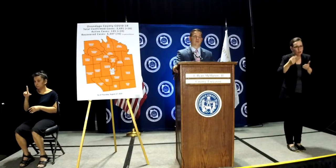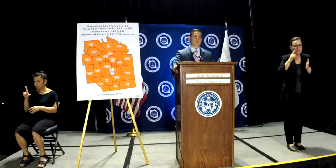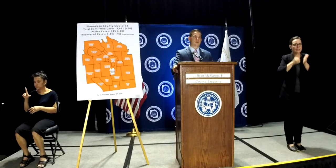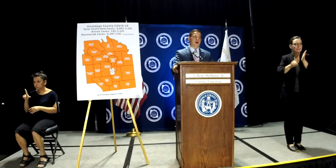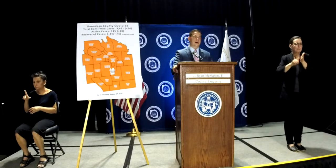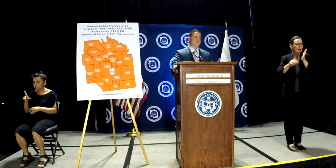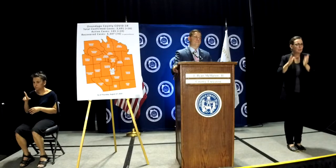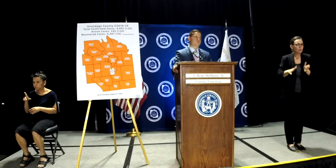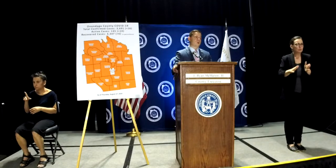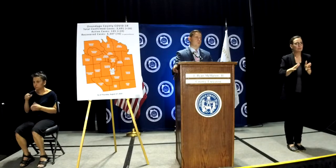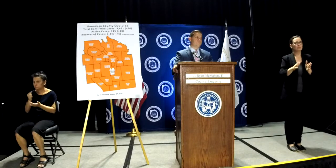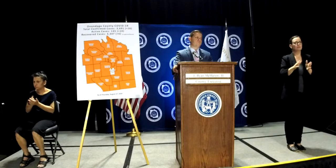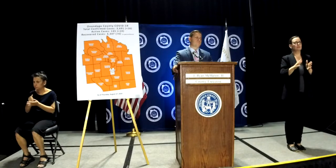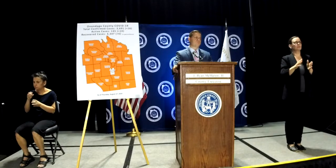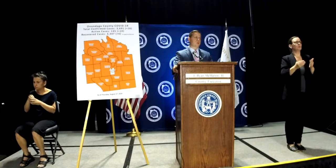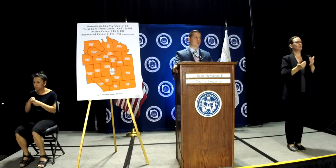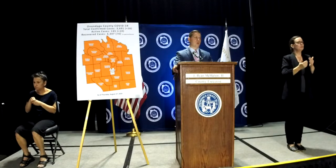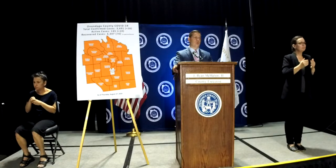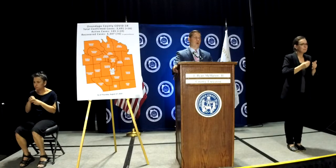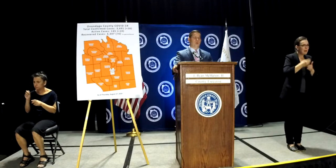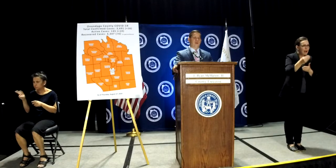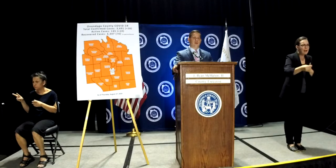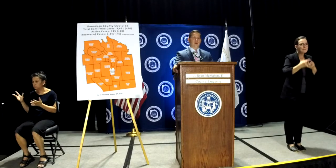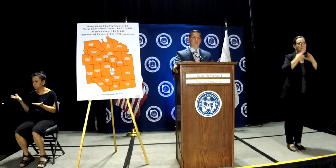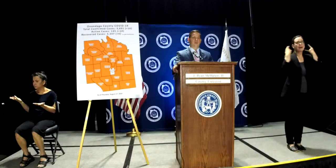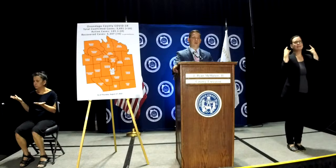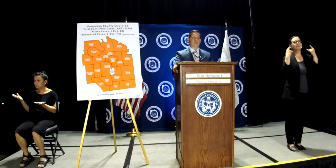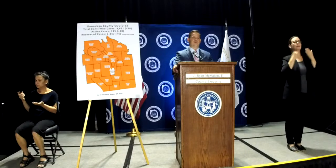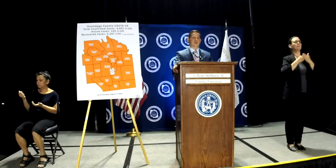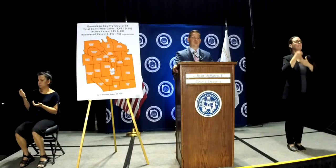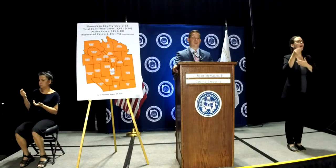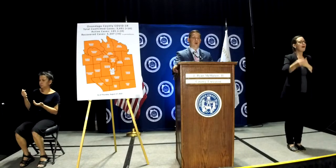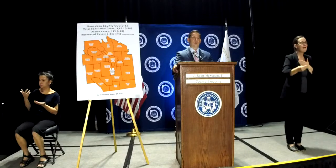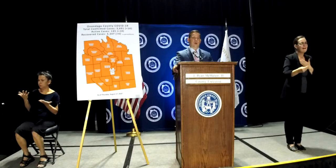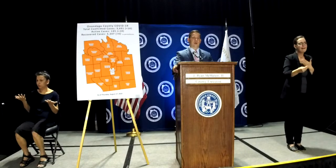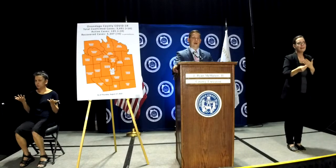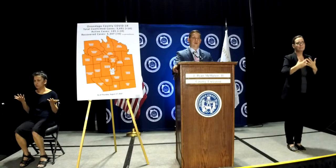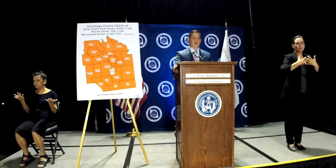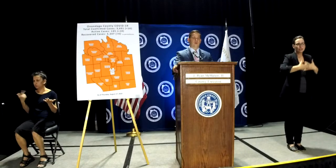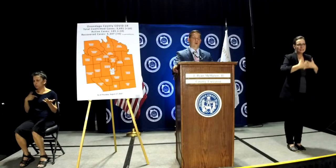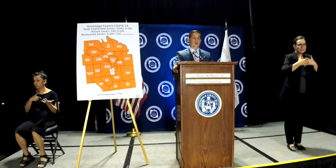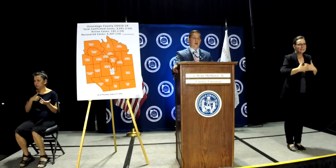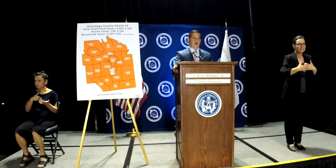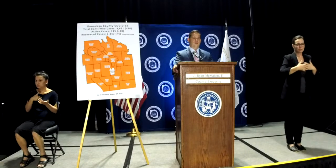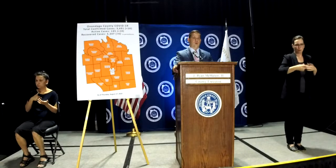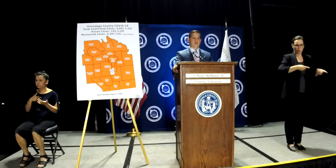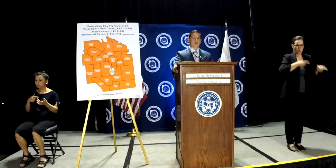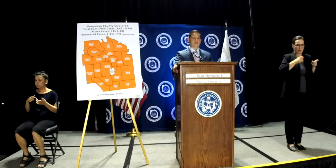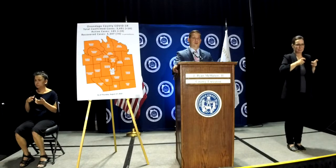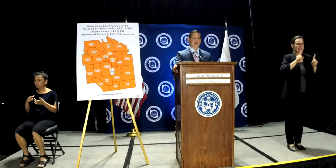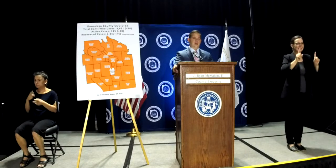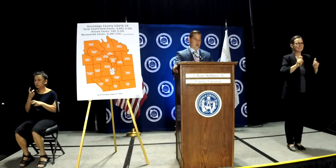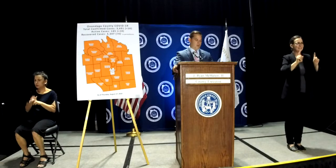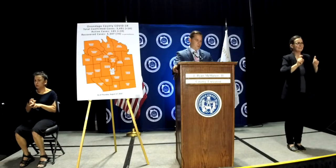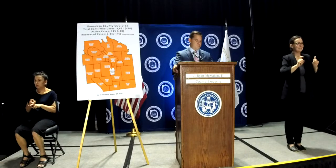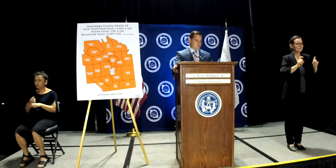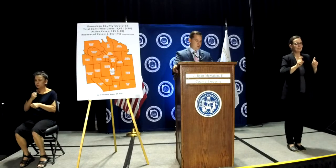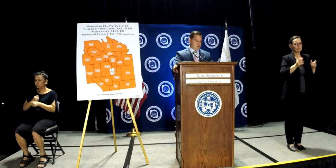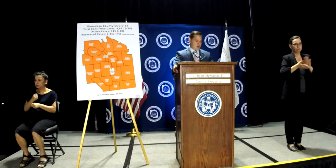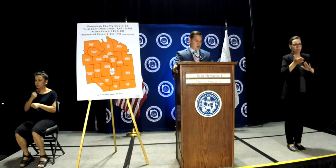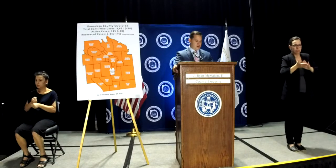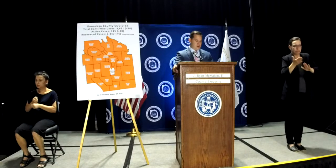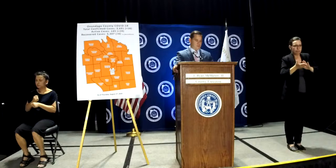unfunded. So we're doing more than we've ever done. We have the most efficient and hardworking county workforce in the history of county